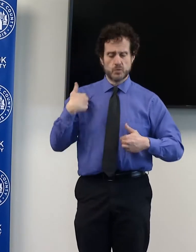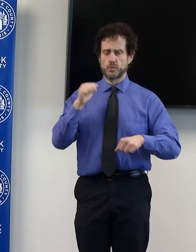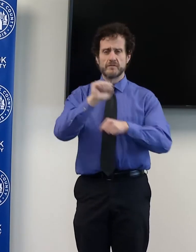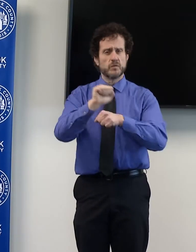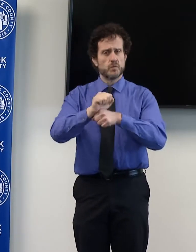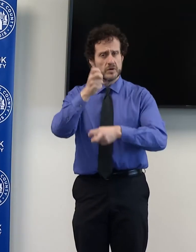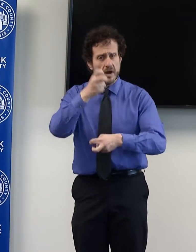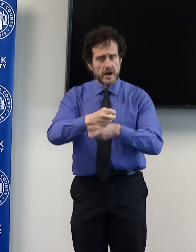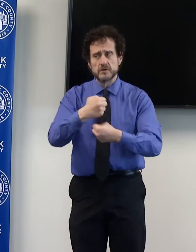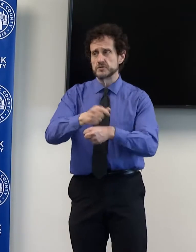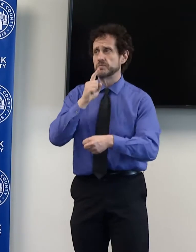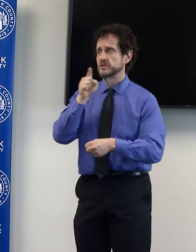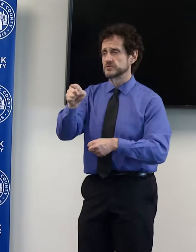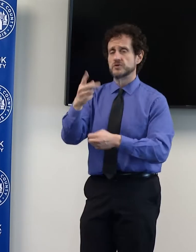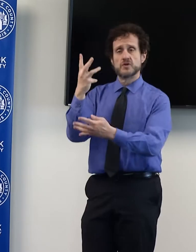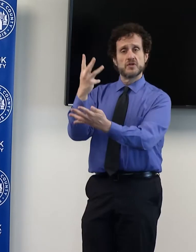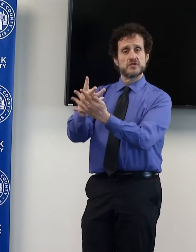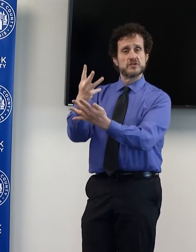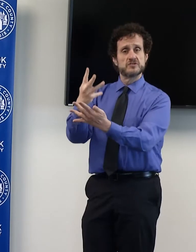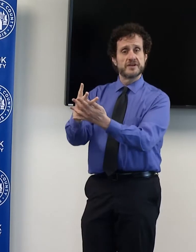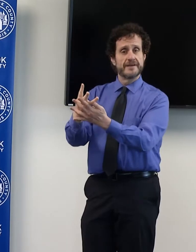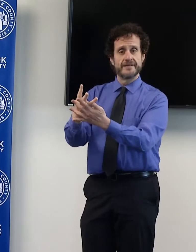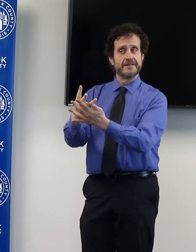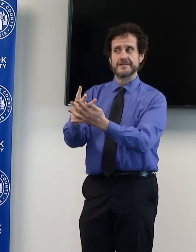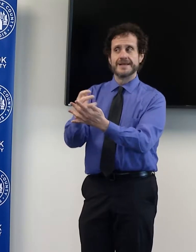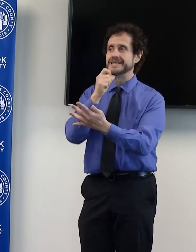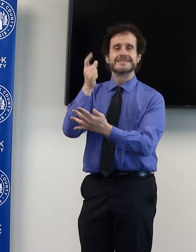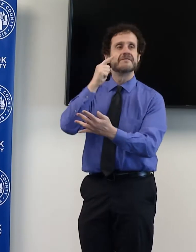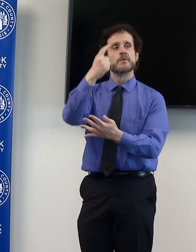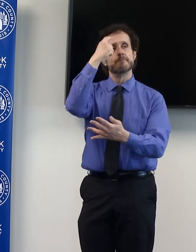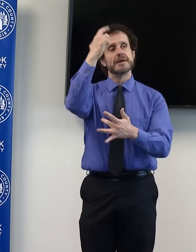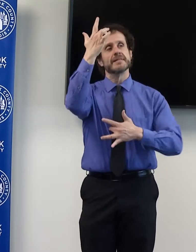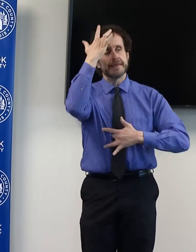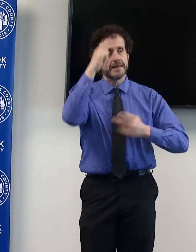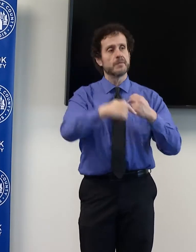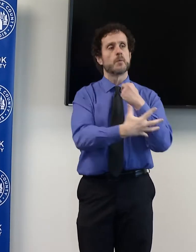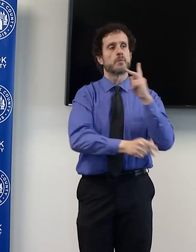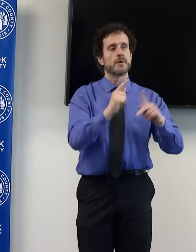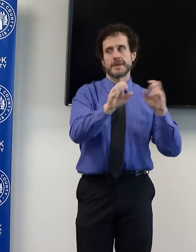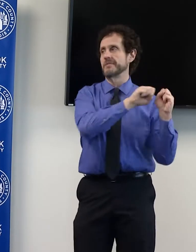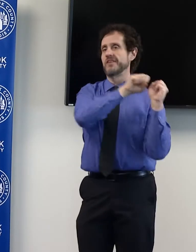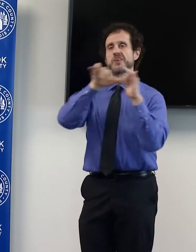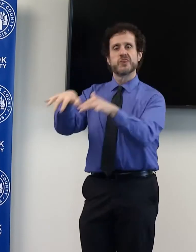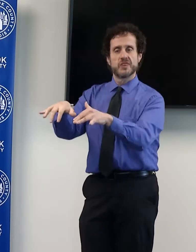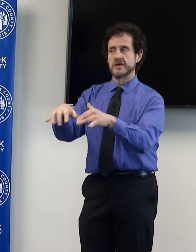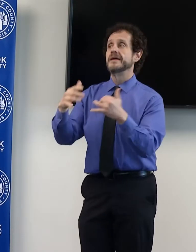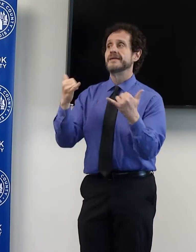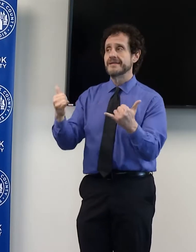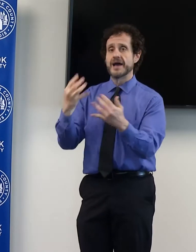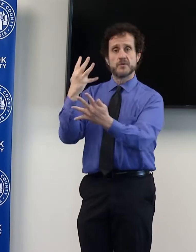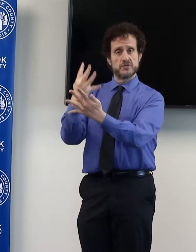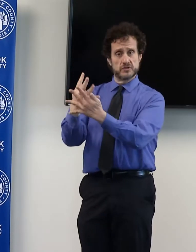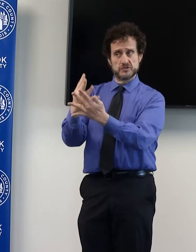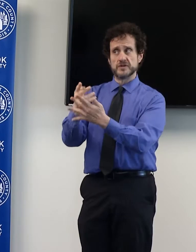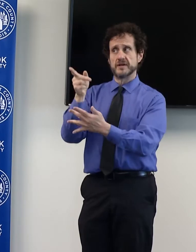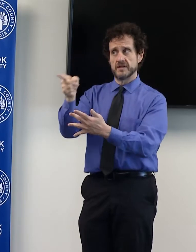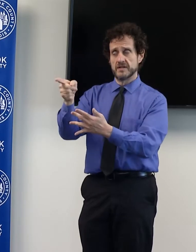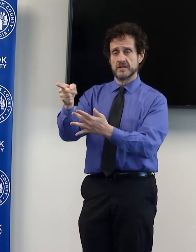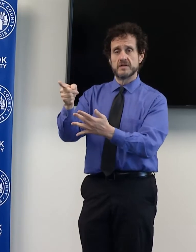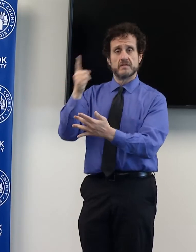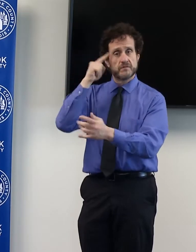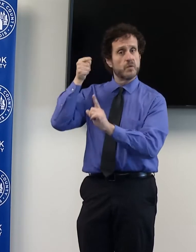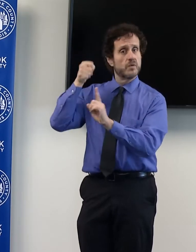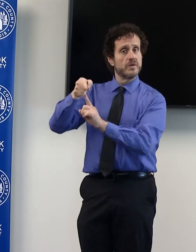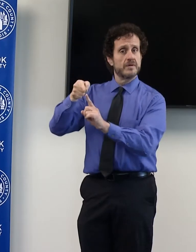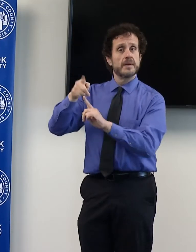that the jail was no longer a place where we dump the mentally ill and the poor. The jail has been now a jail that harbors